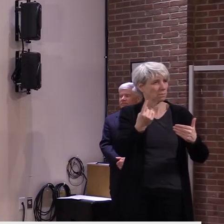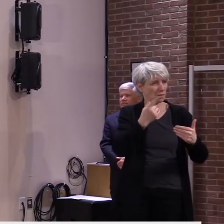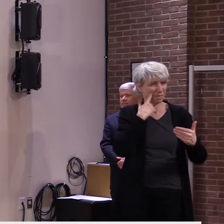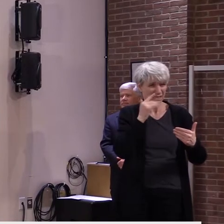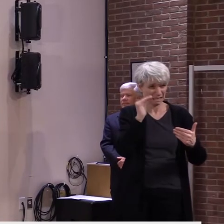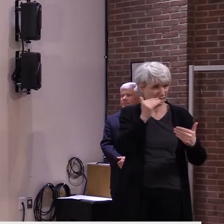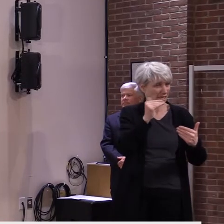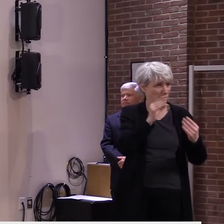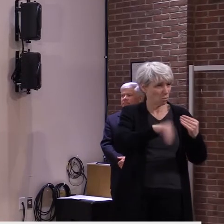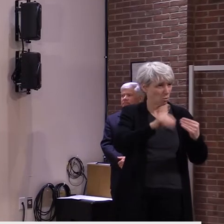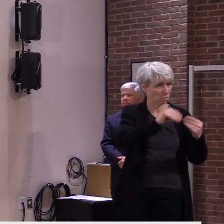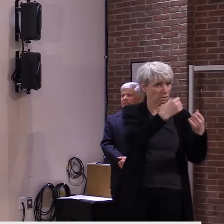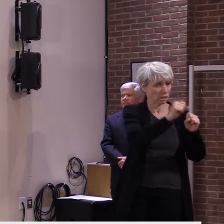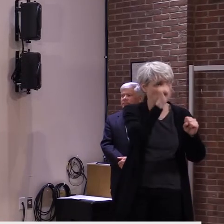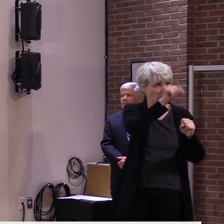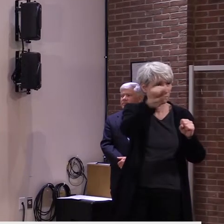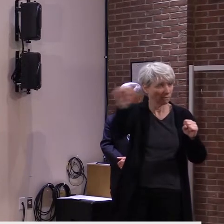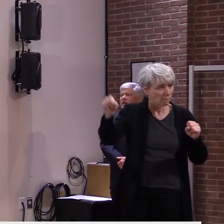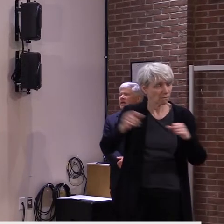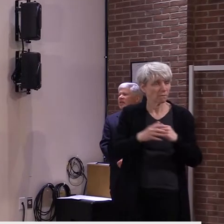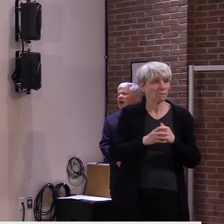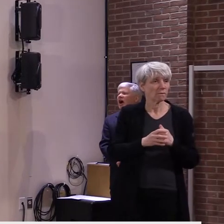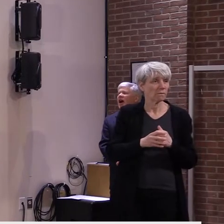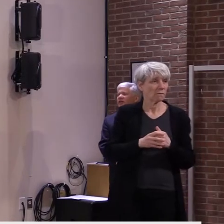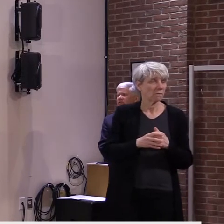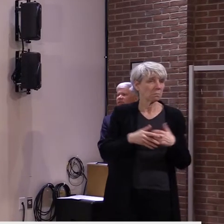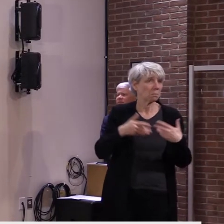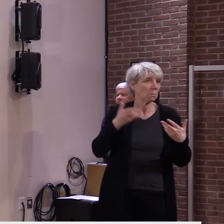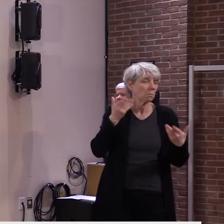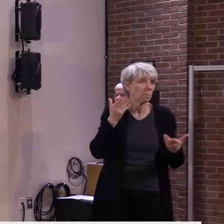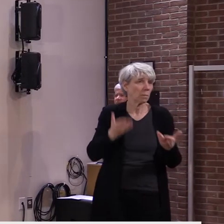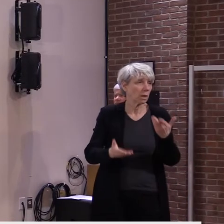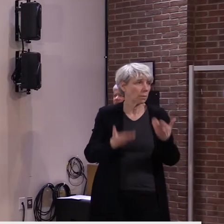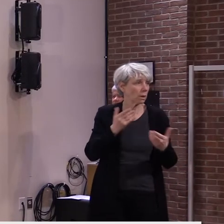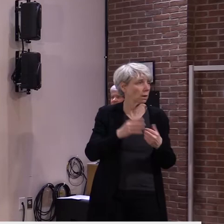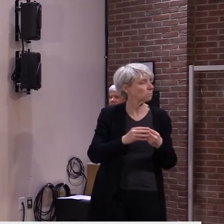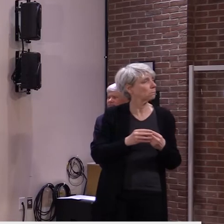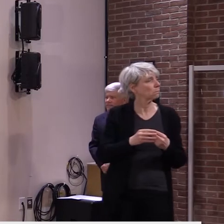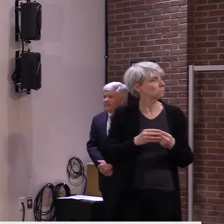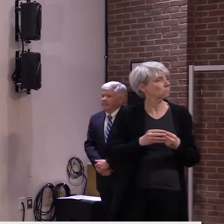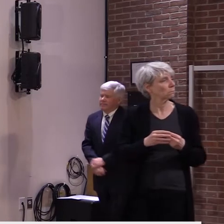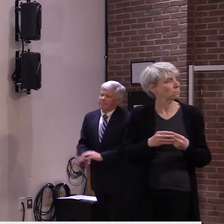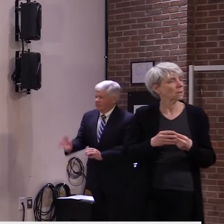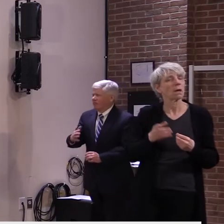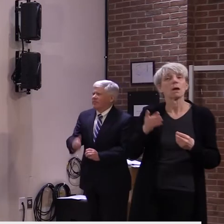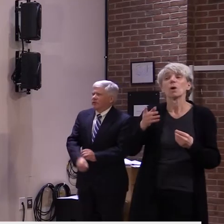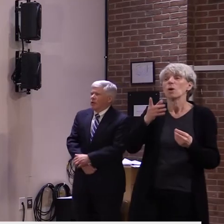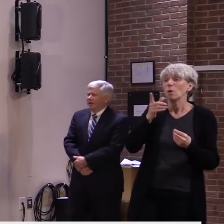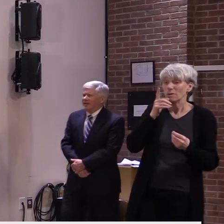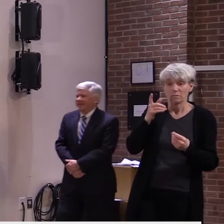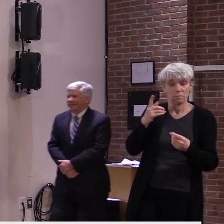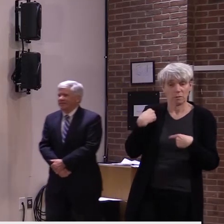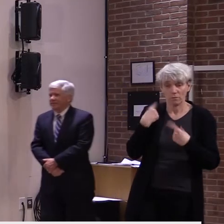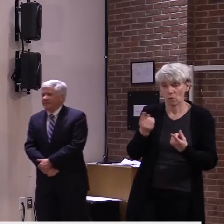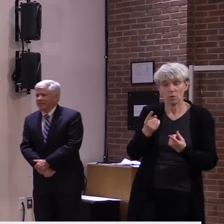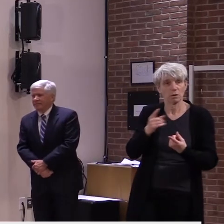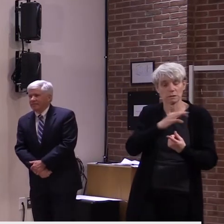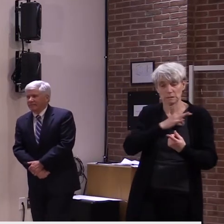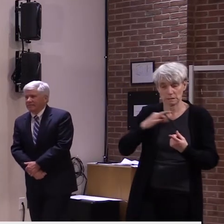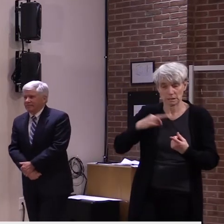kind of freeing staff from these rounds of testing that, from what I understand, are still being conducted?